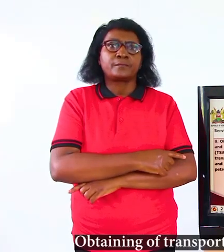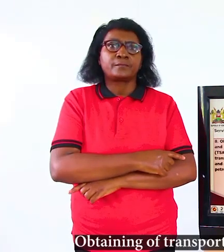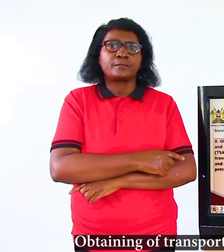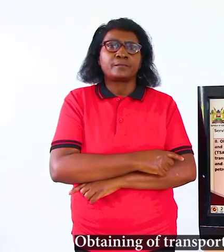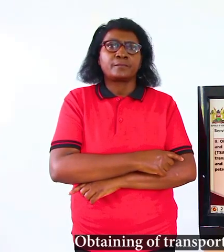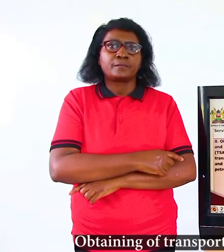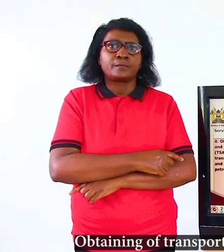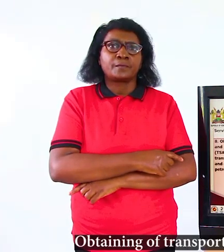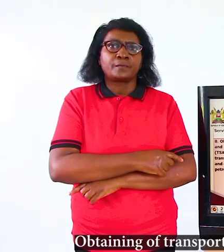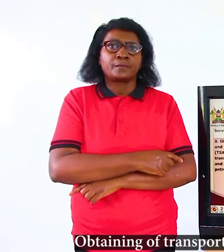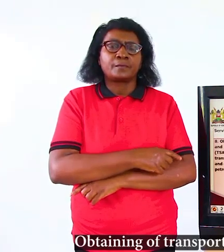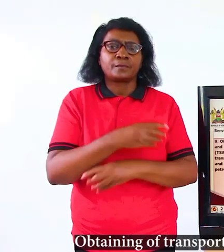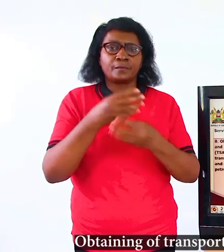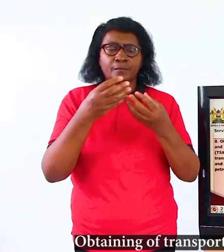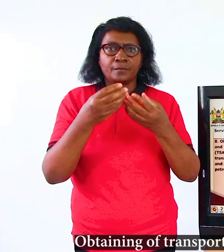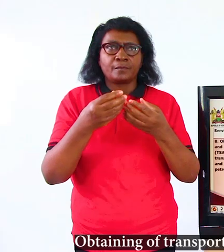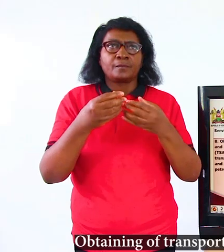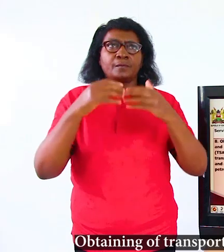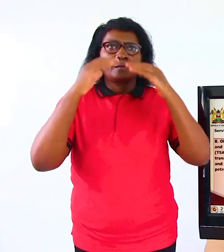Obtaining of transport and storage agreement